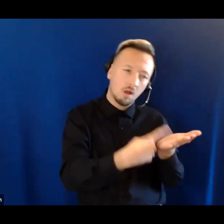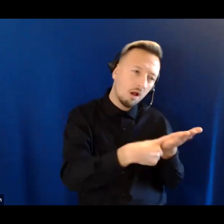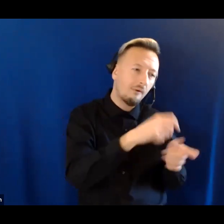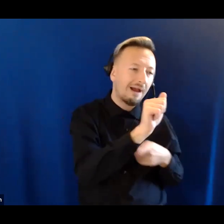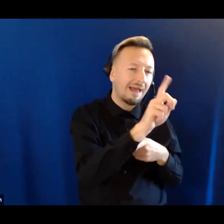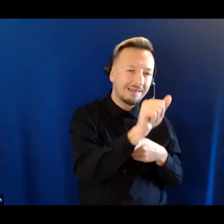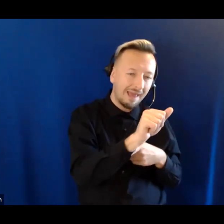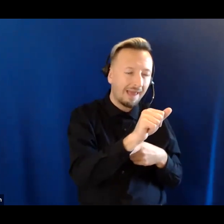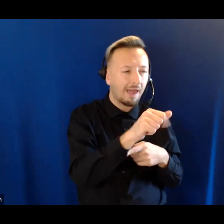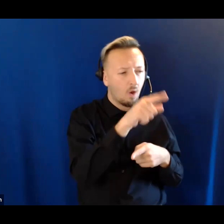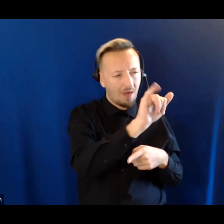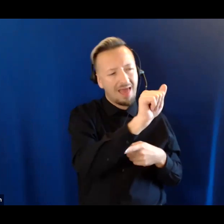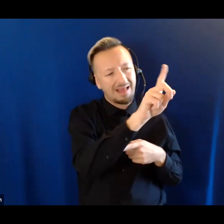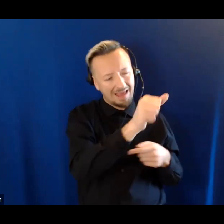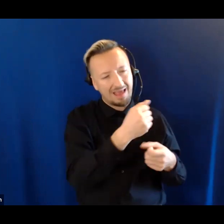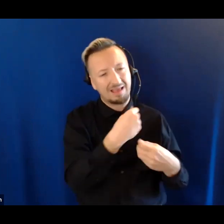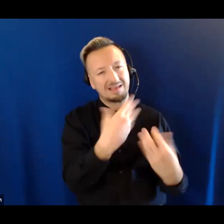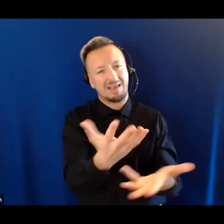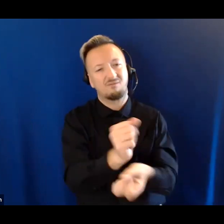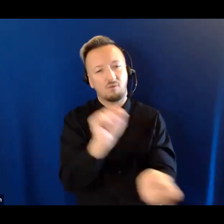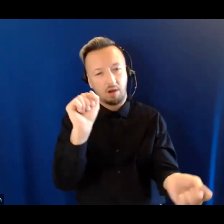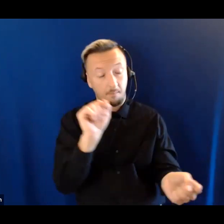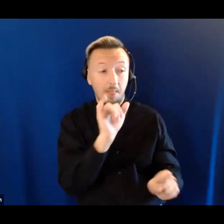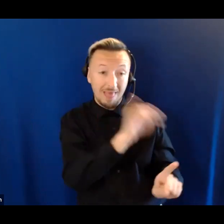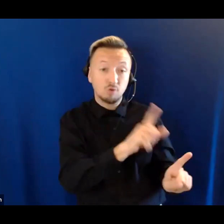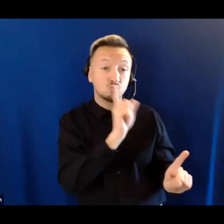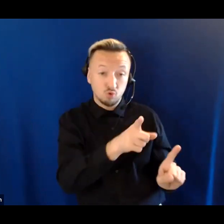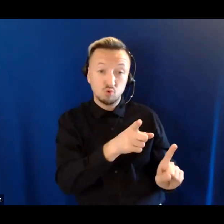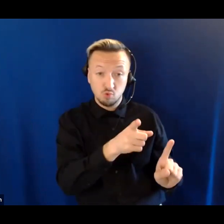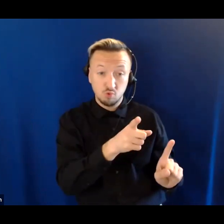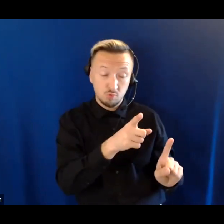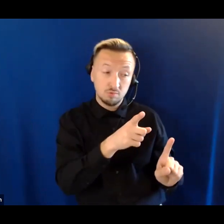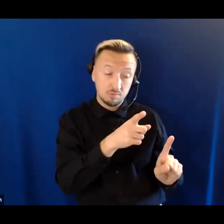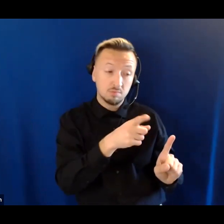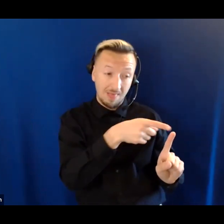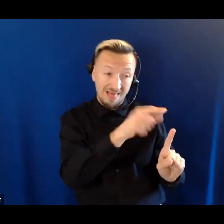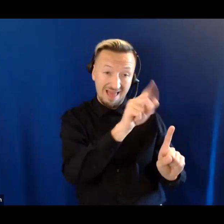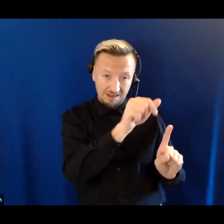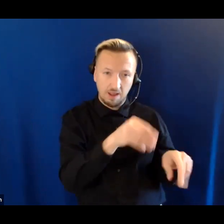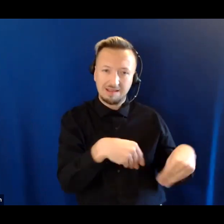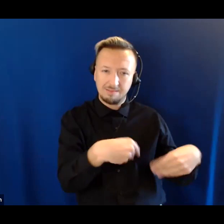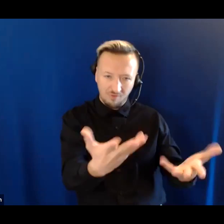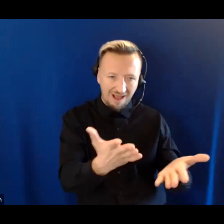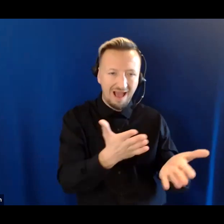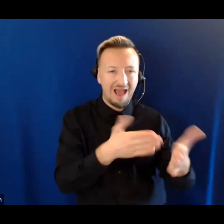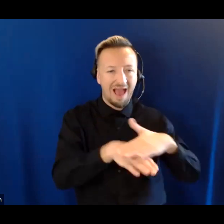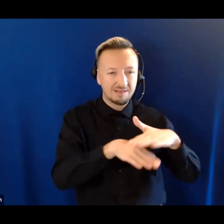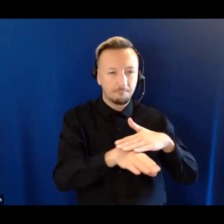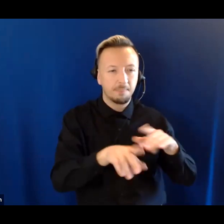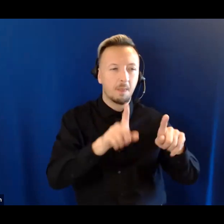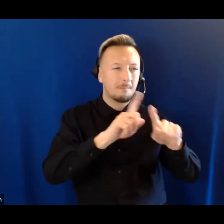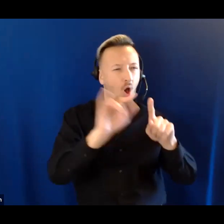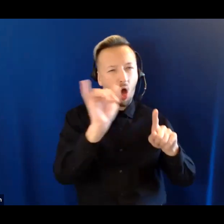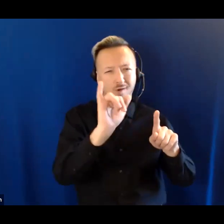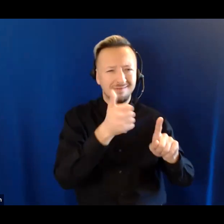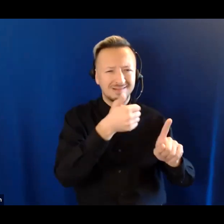And while that may be true in some situations where it is providing access, we also know it does ironic things